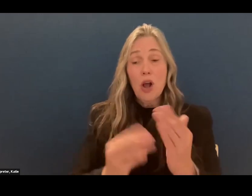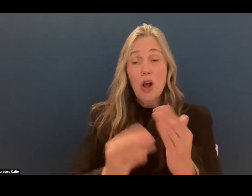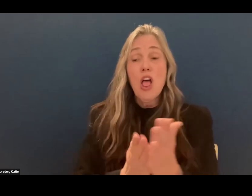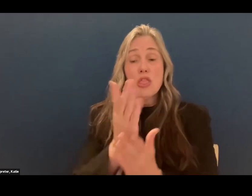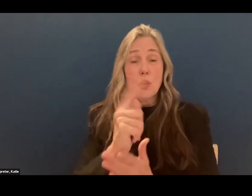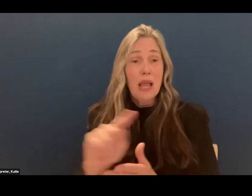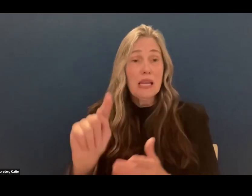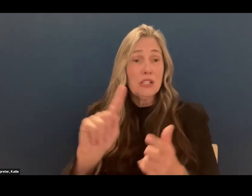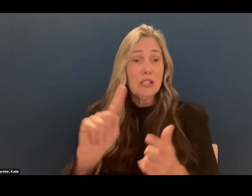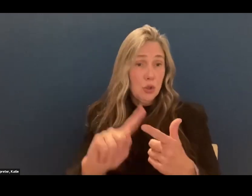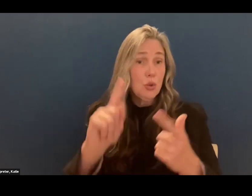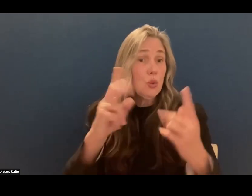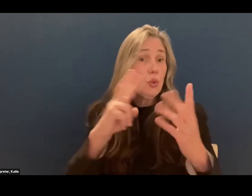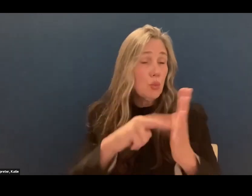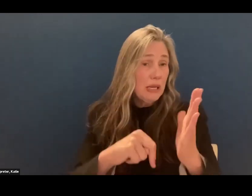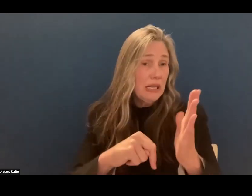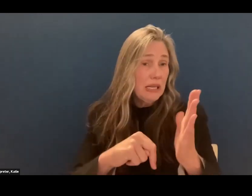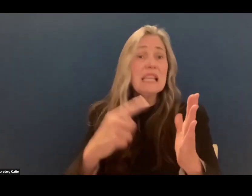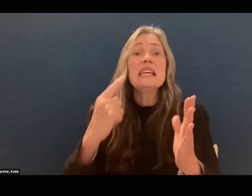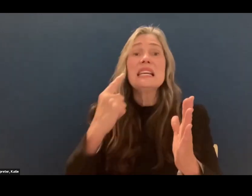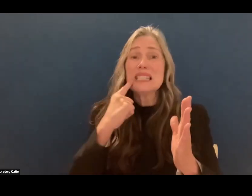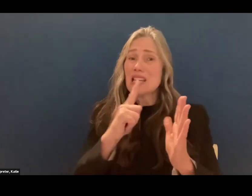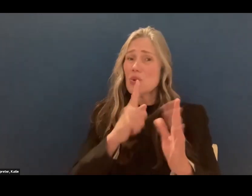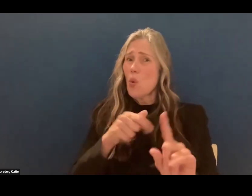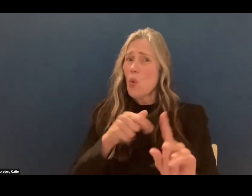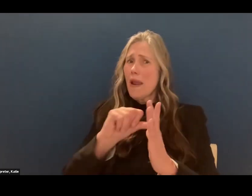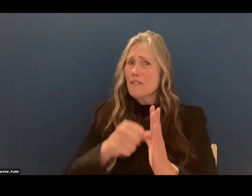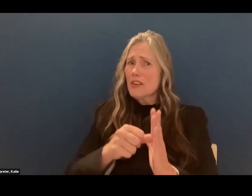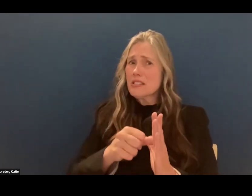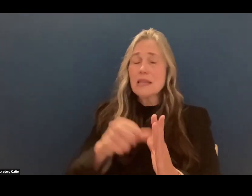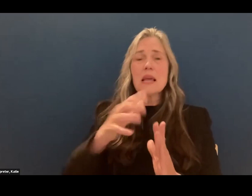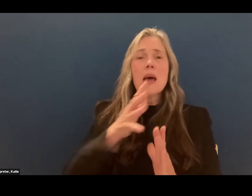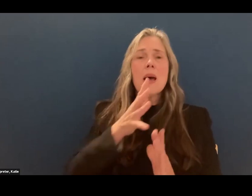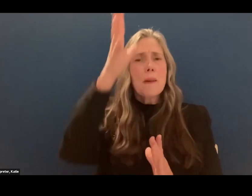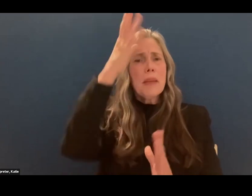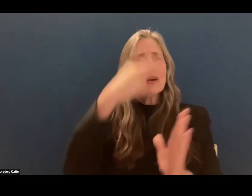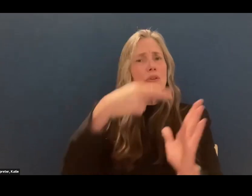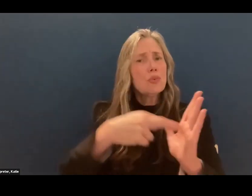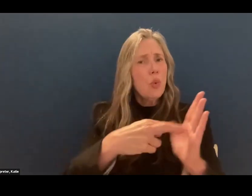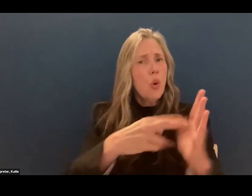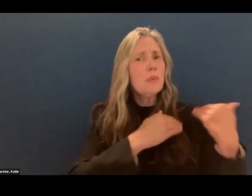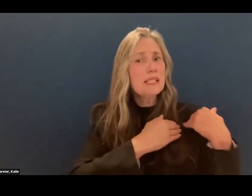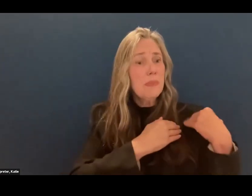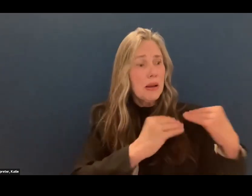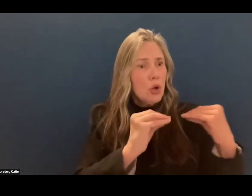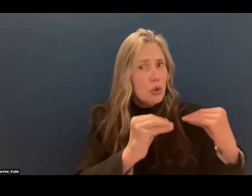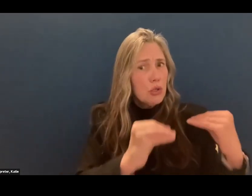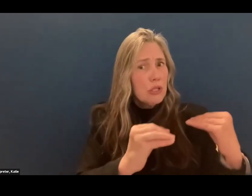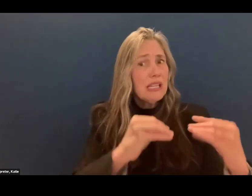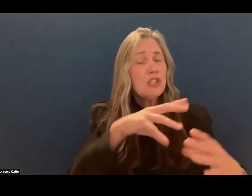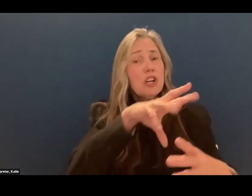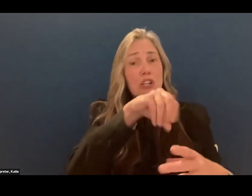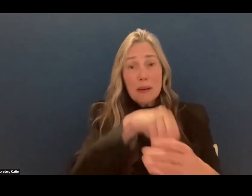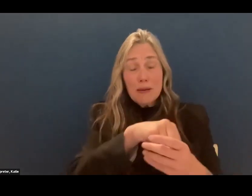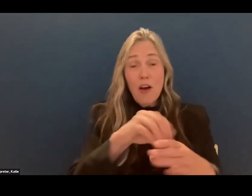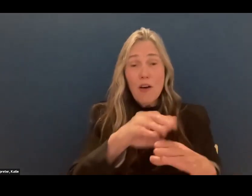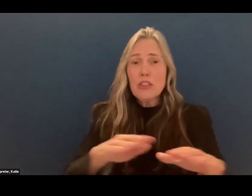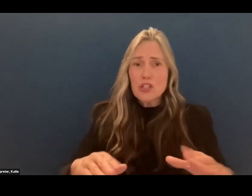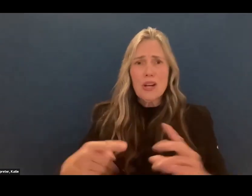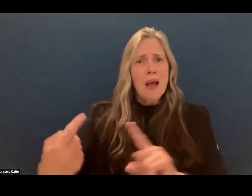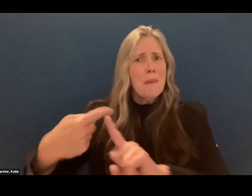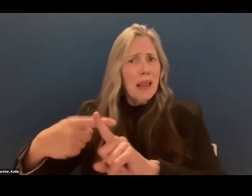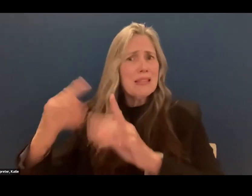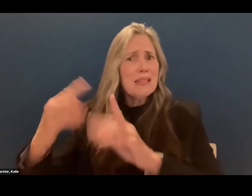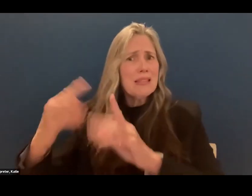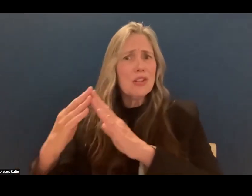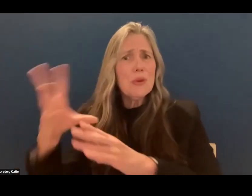early years, how important the parent's role is a part of that, as well as the community, how important that was. So I really appreciated seeing